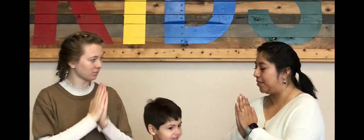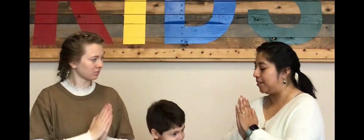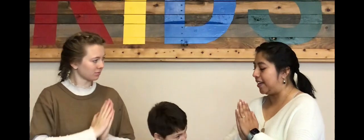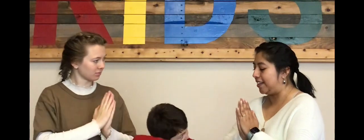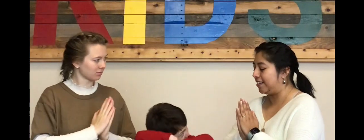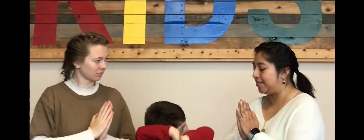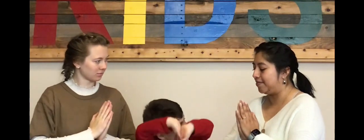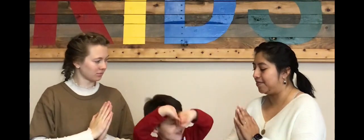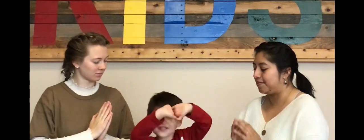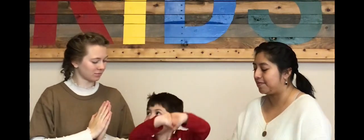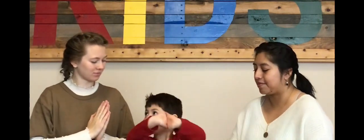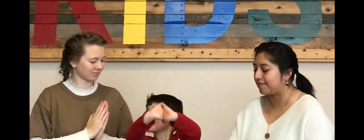Orar.